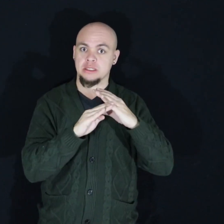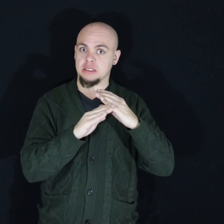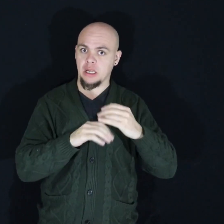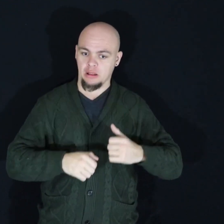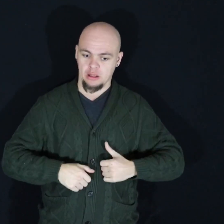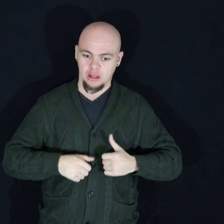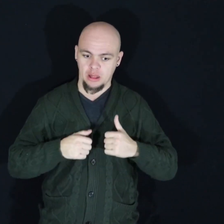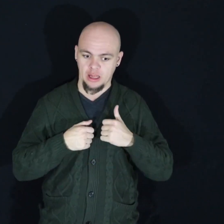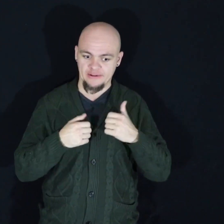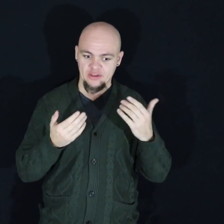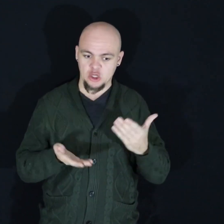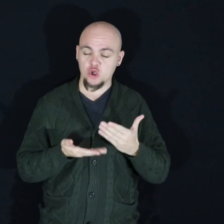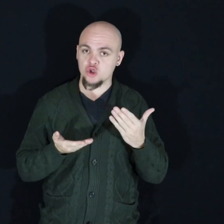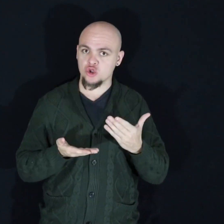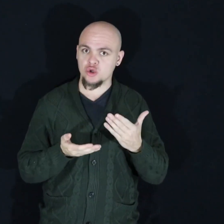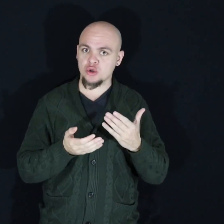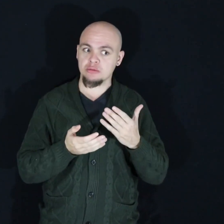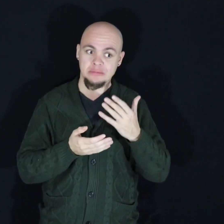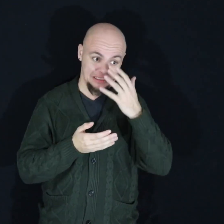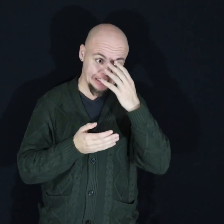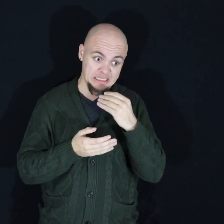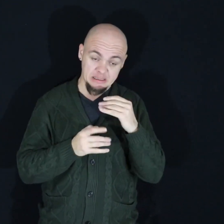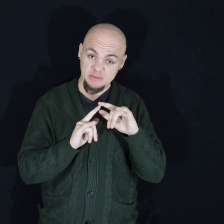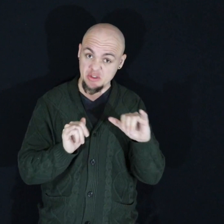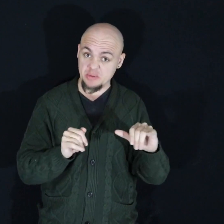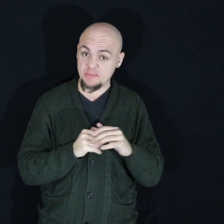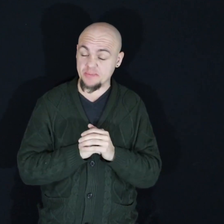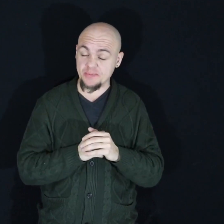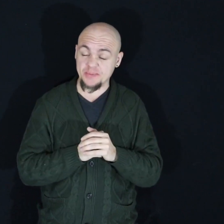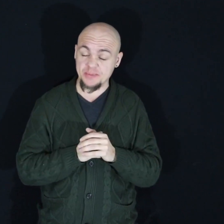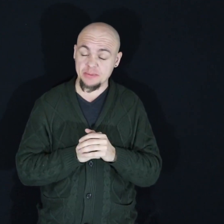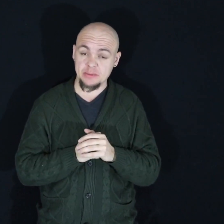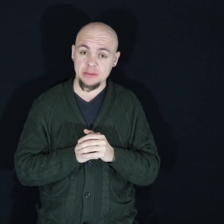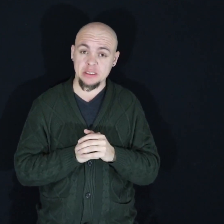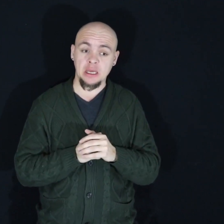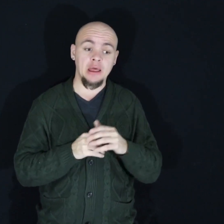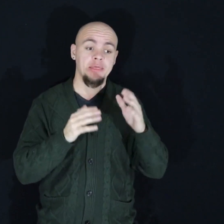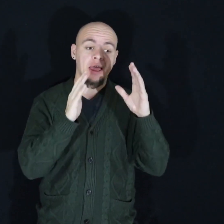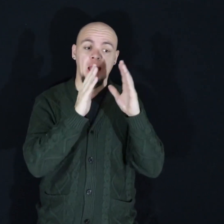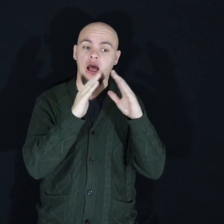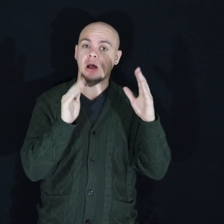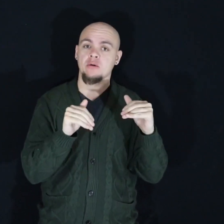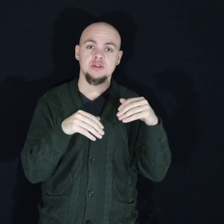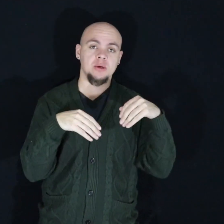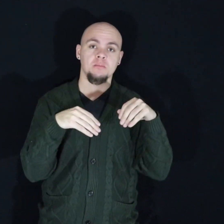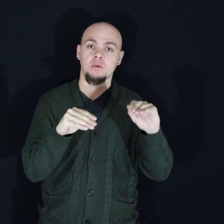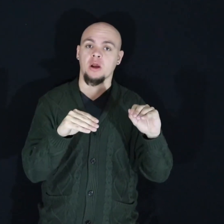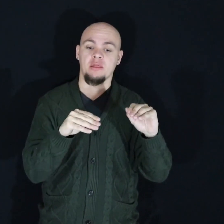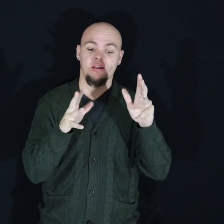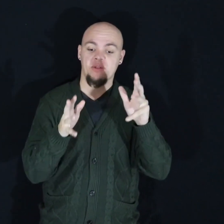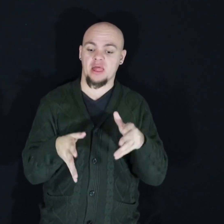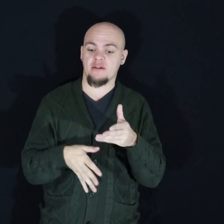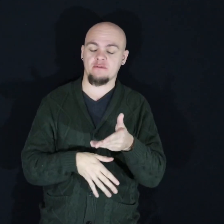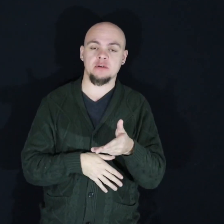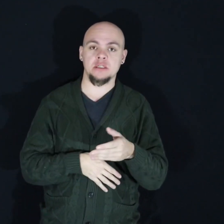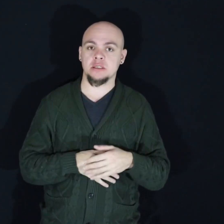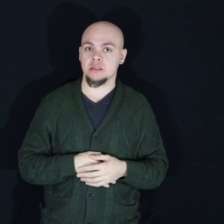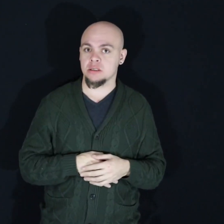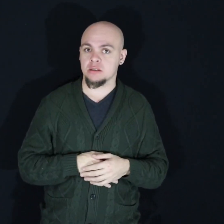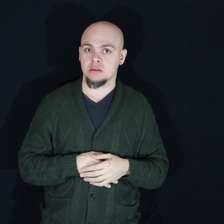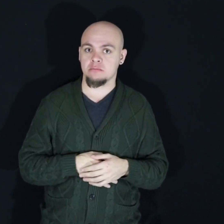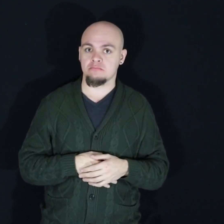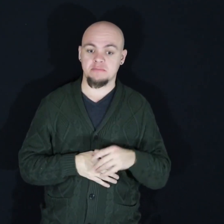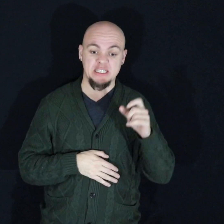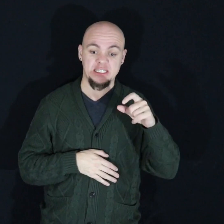sleep. These people have been left behind by the housing market. There's nothing to serve their need right now, but there is